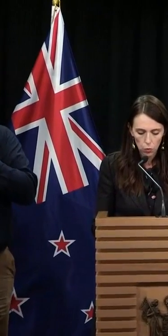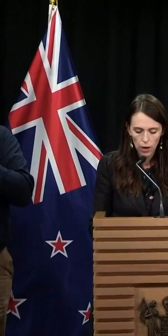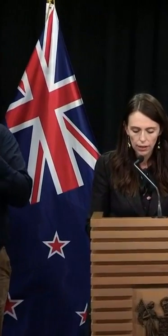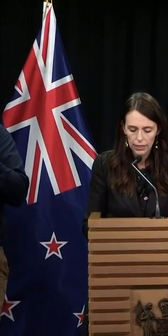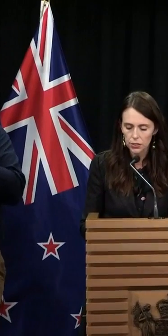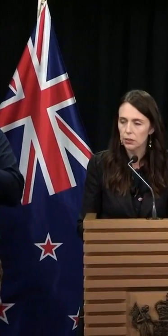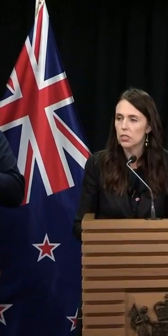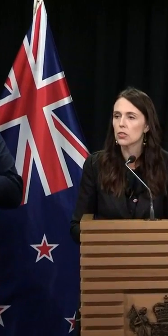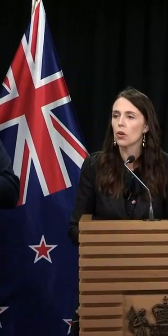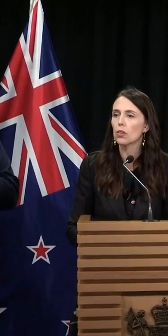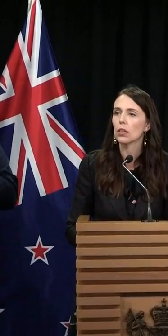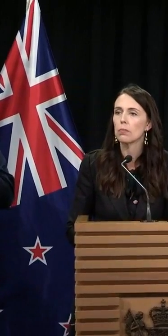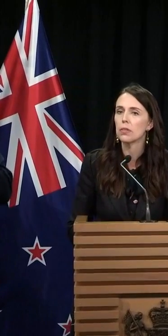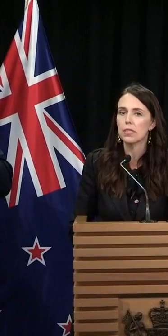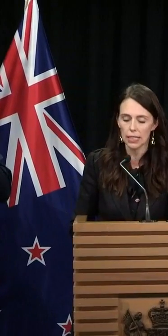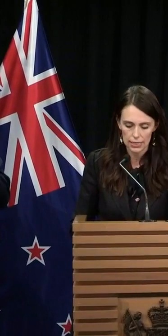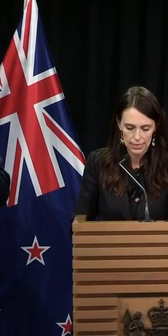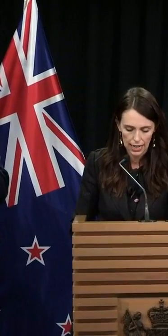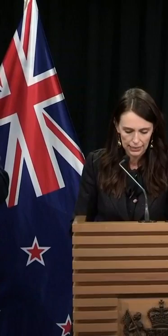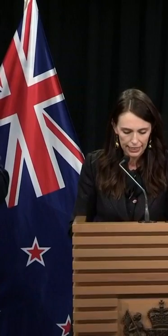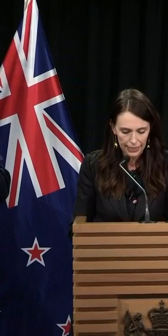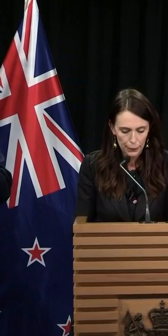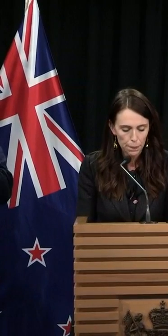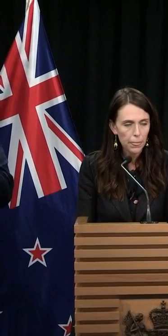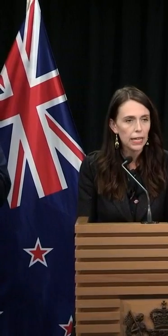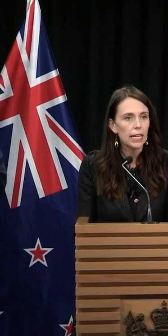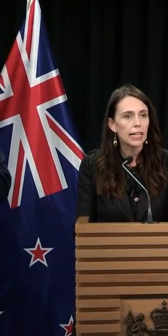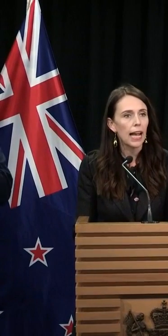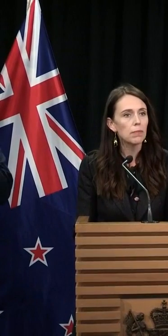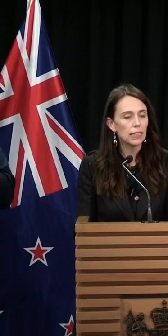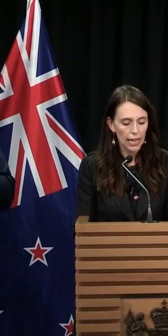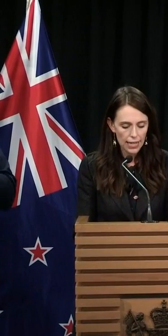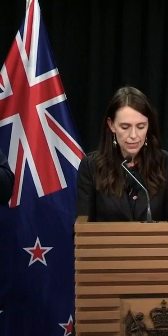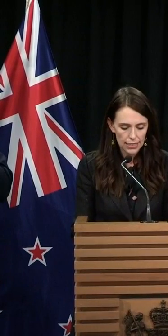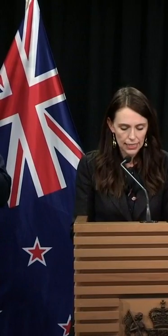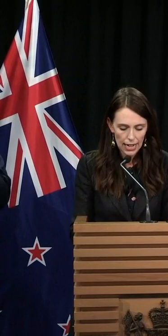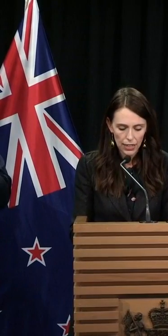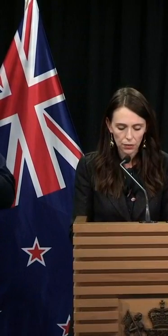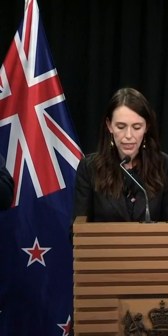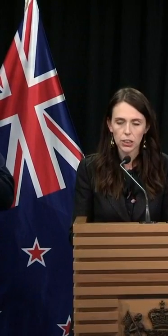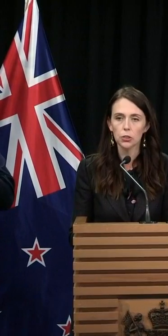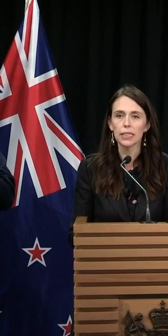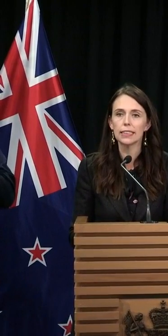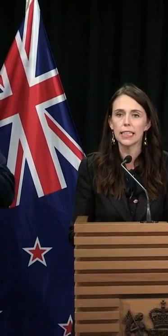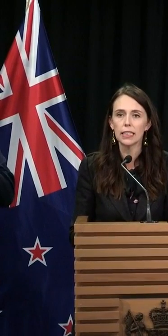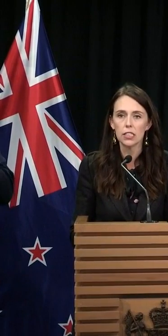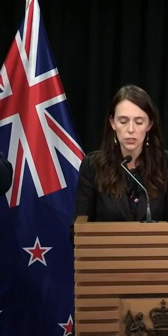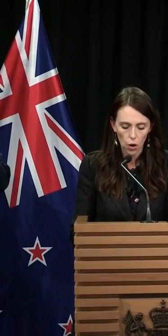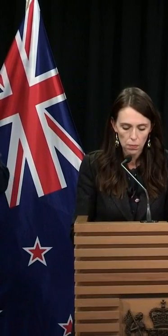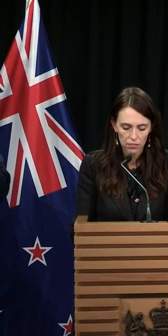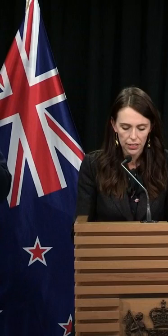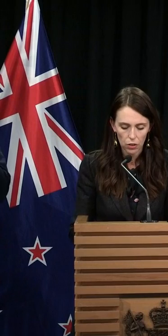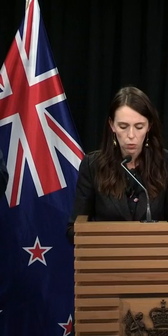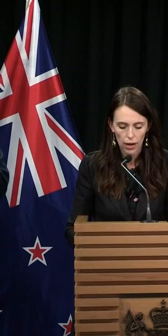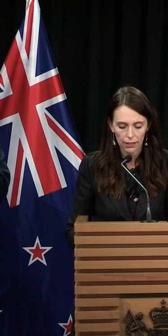of Inquiry into Historical Abuse in State Care. Cabinet has today agreed to extend the